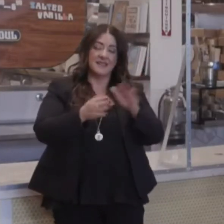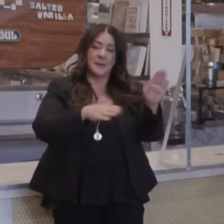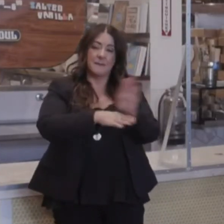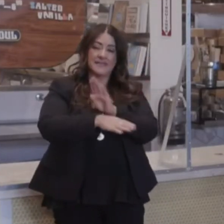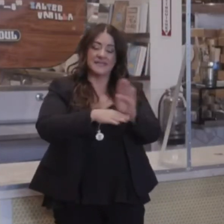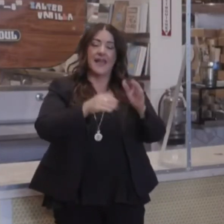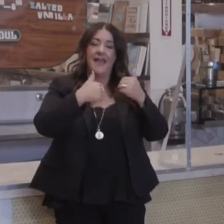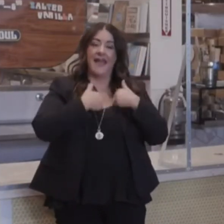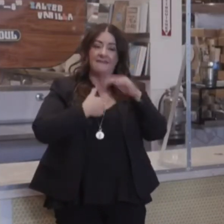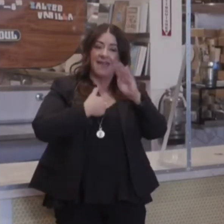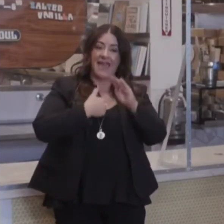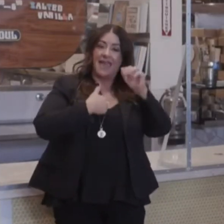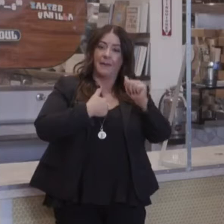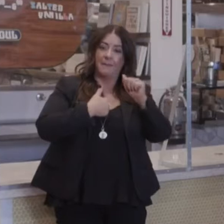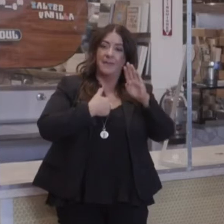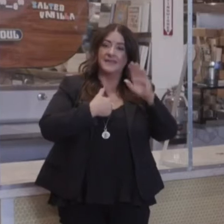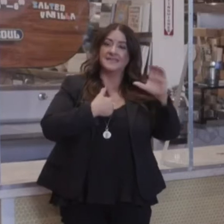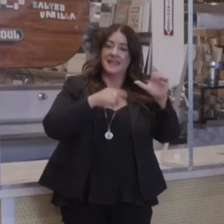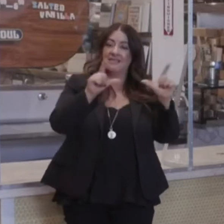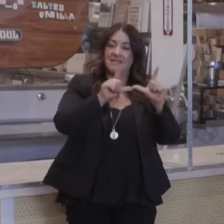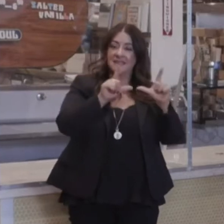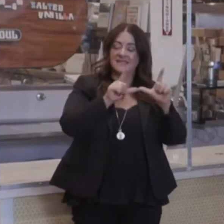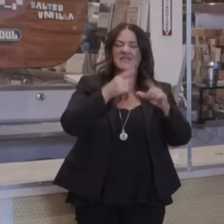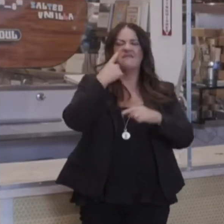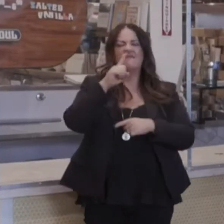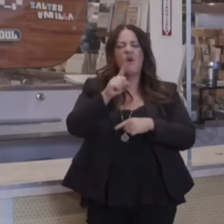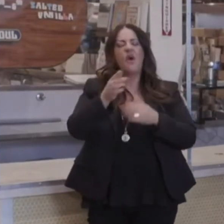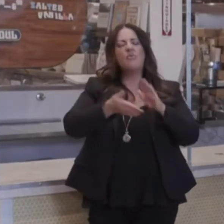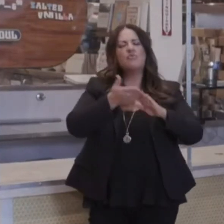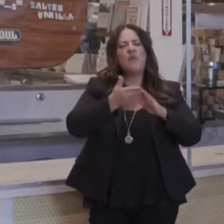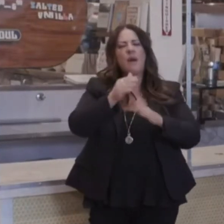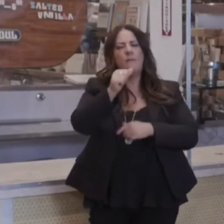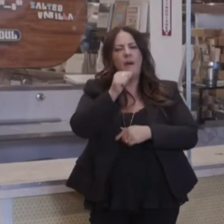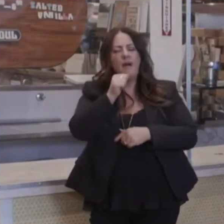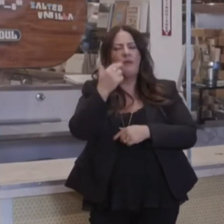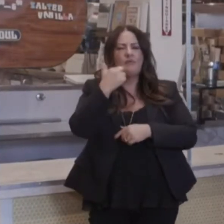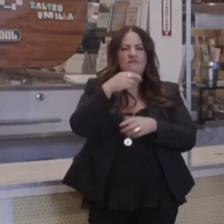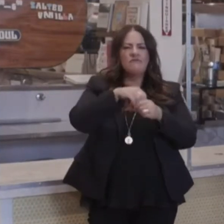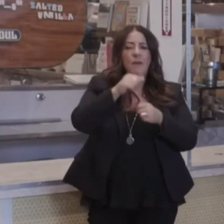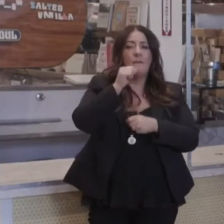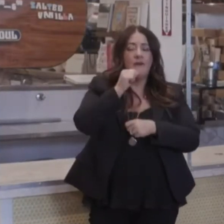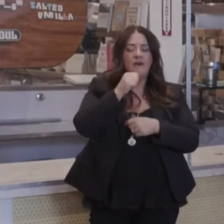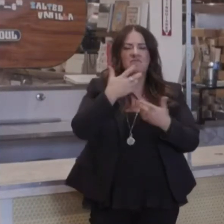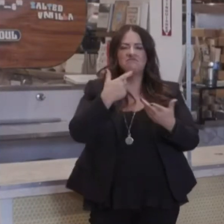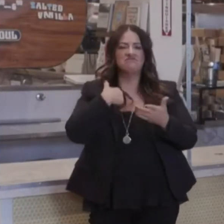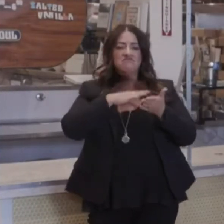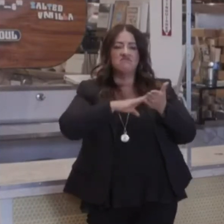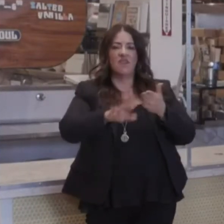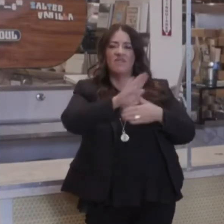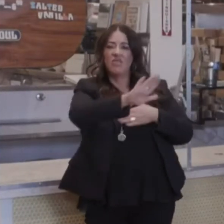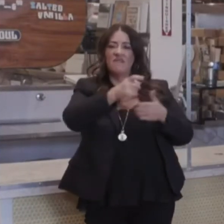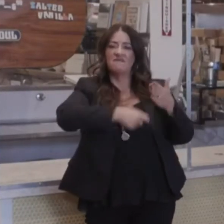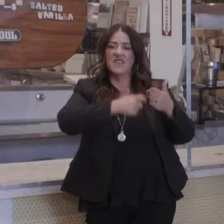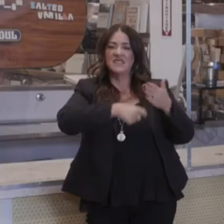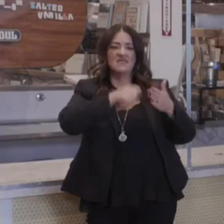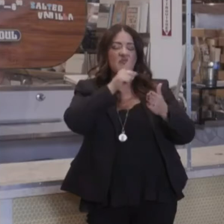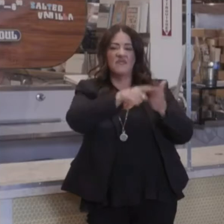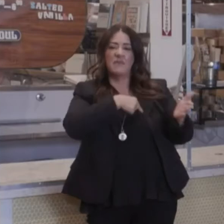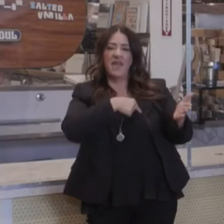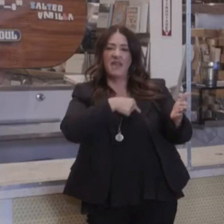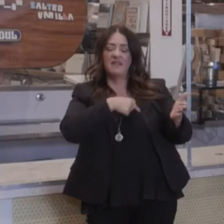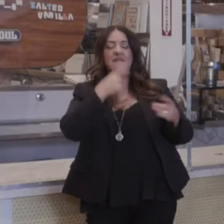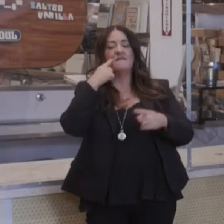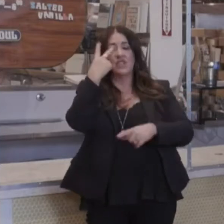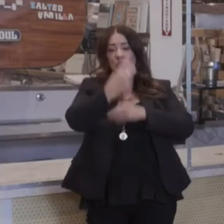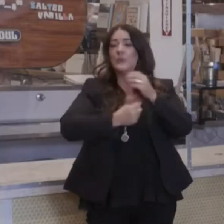have ABC licenses, some of those license fees are as much as $1,235. We're waiving those fees not once, but